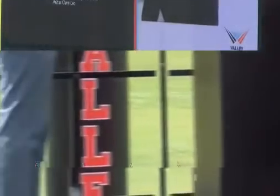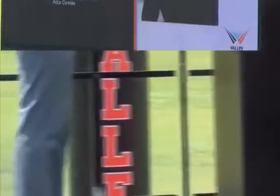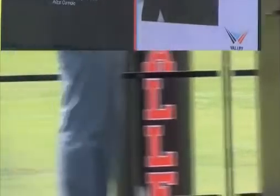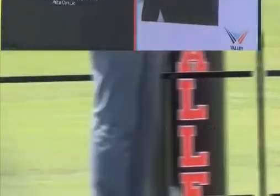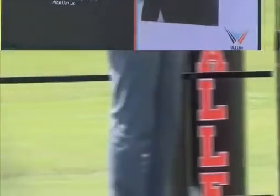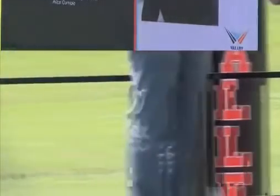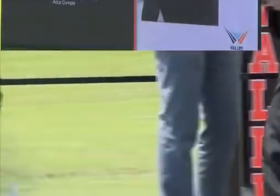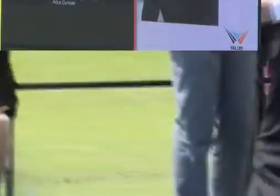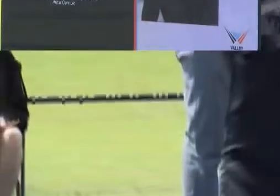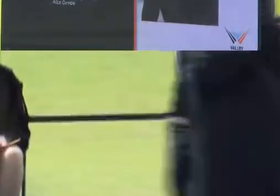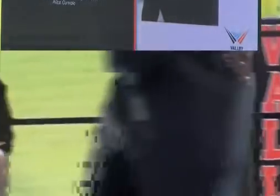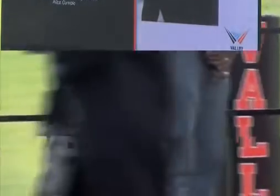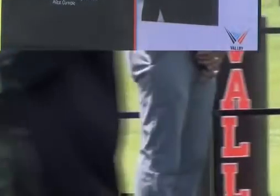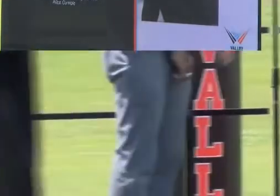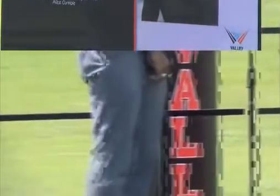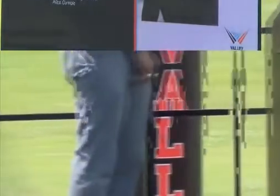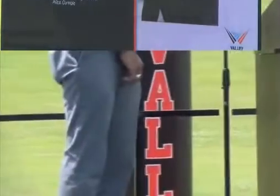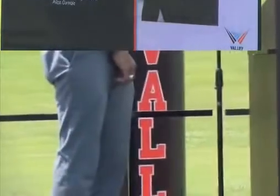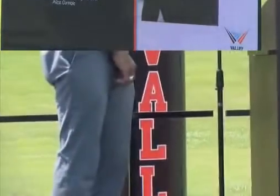Jacob Castor,